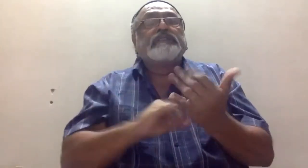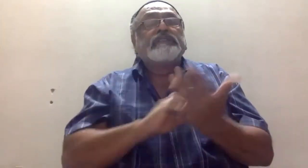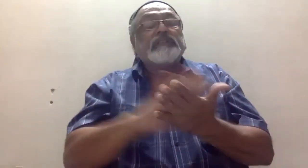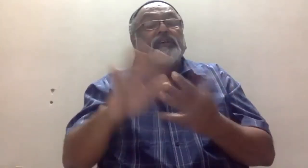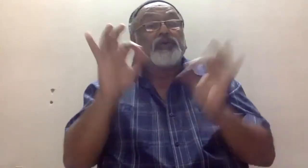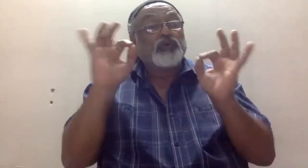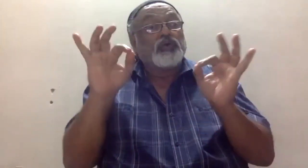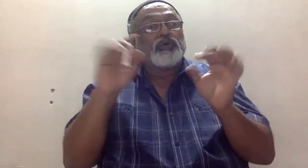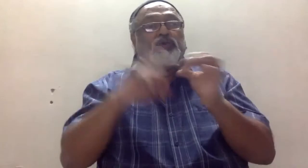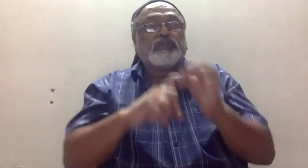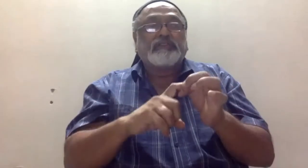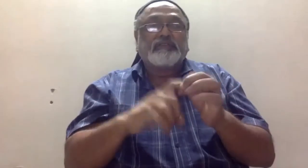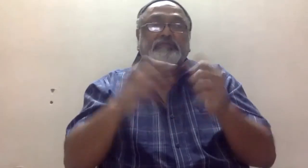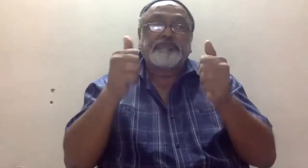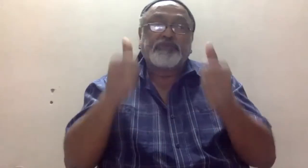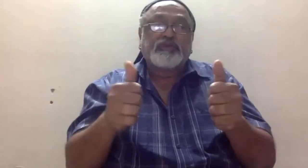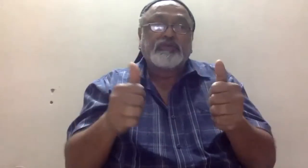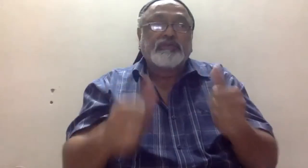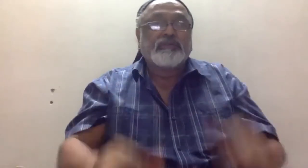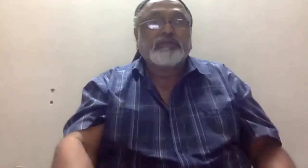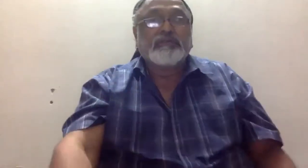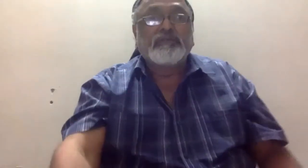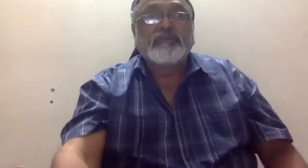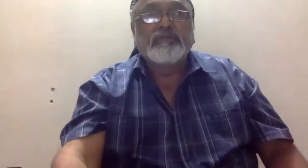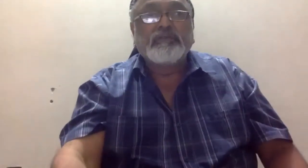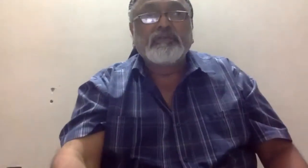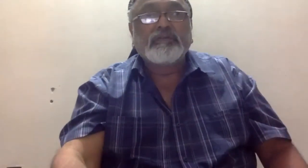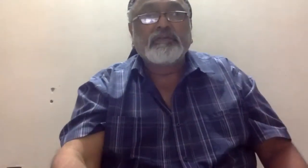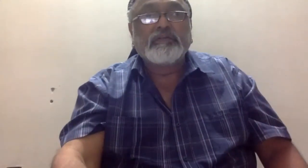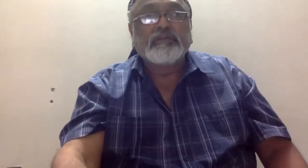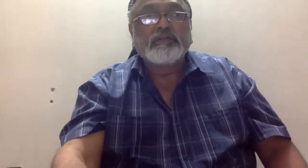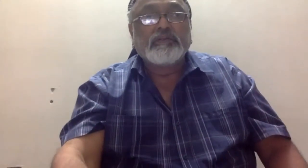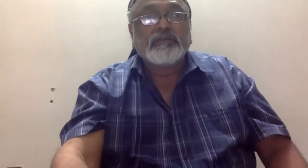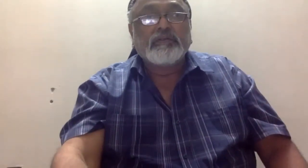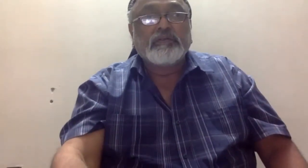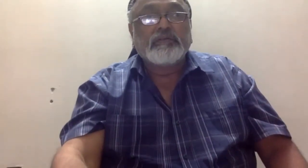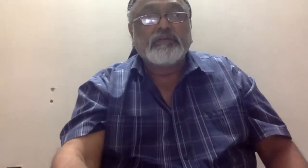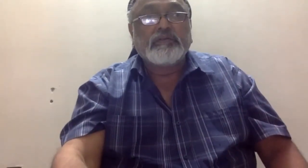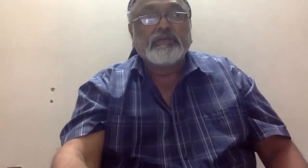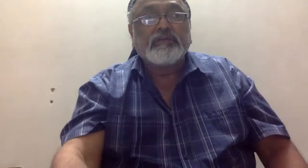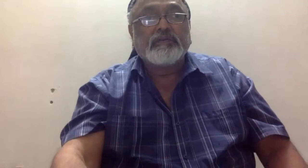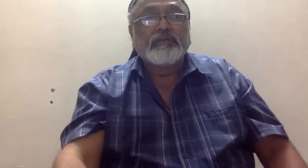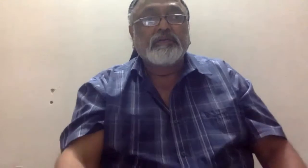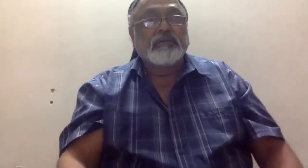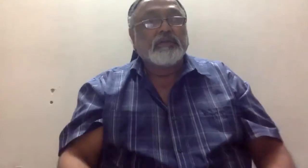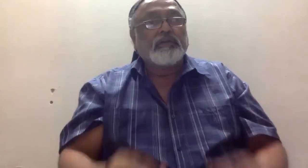is very important question. And I think this question is not only important for the legal area, but also for all